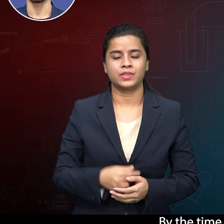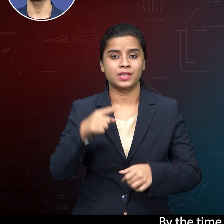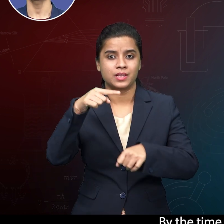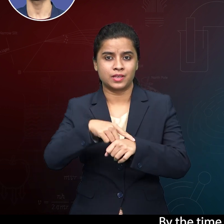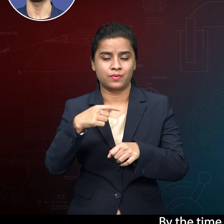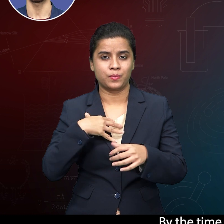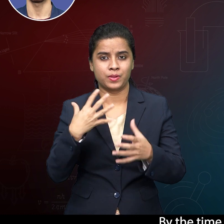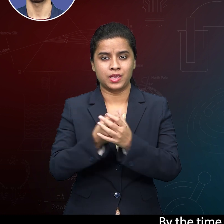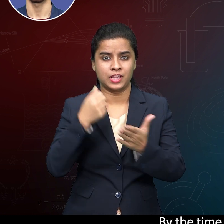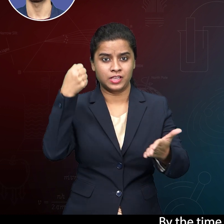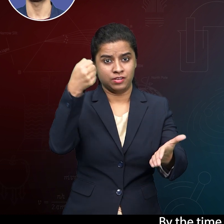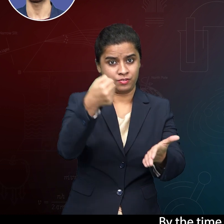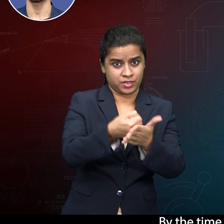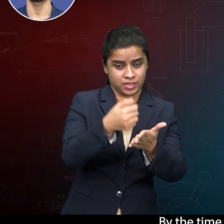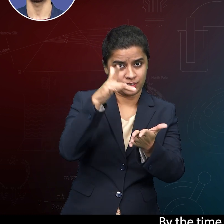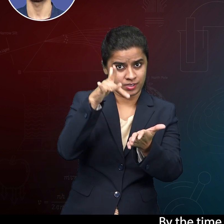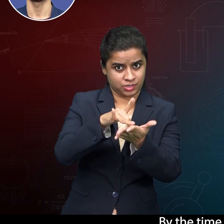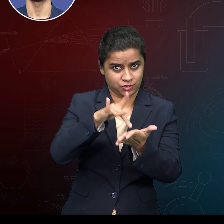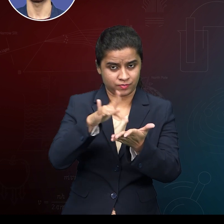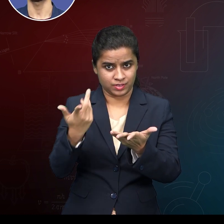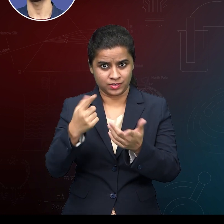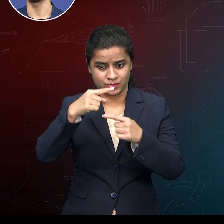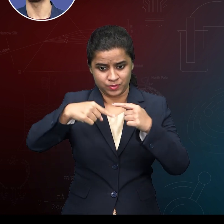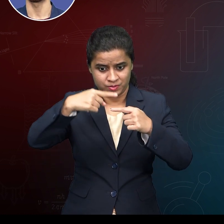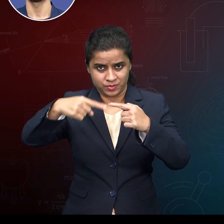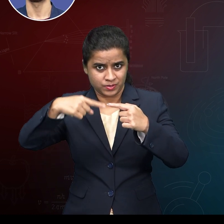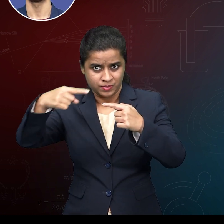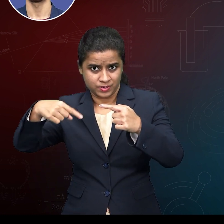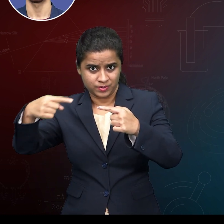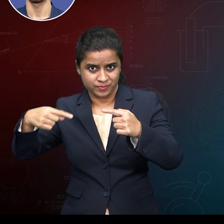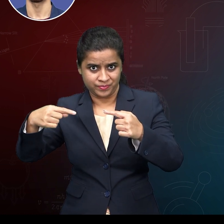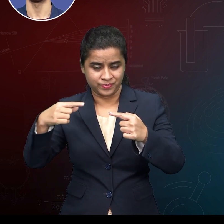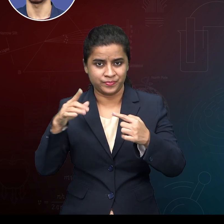By the time we reach the center of the circular